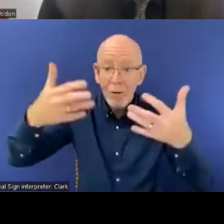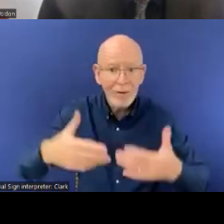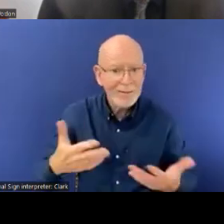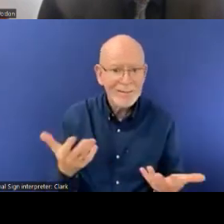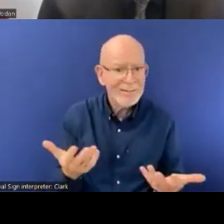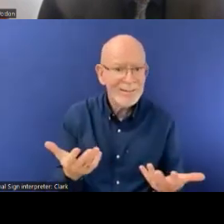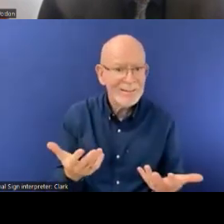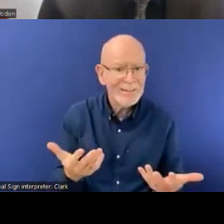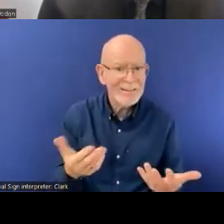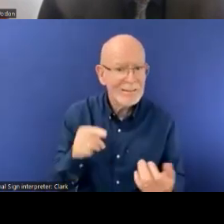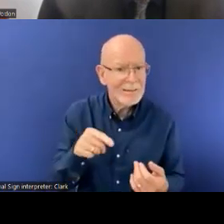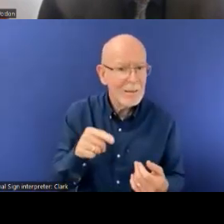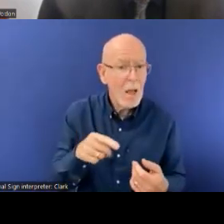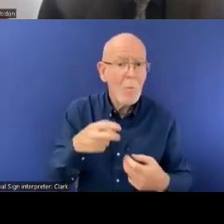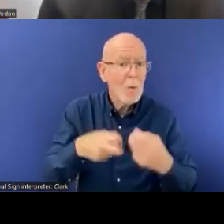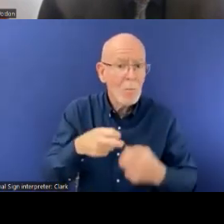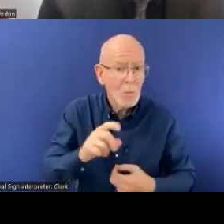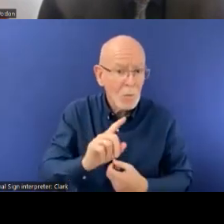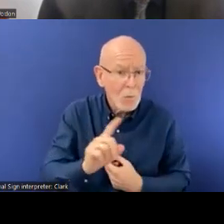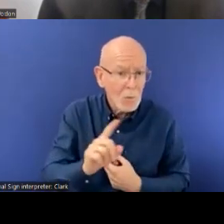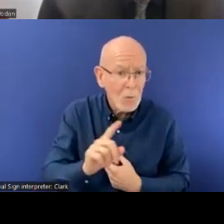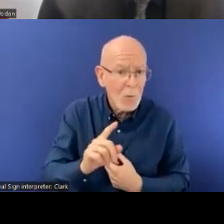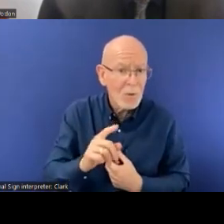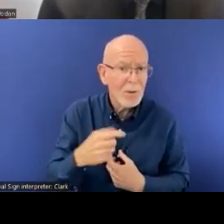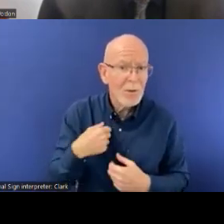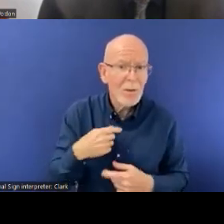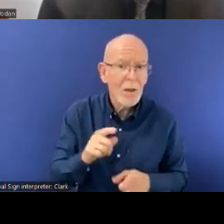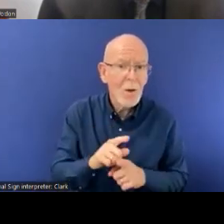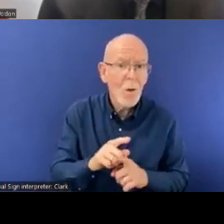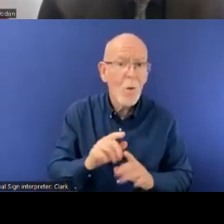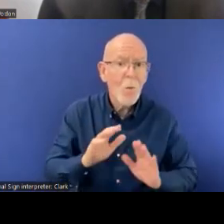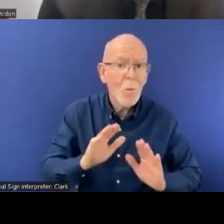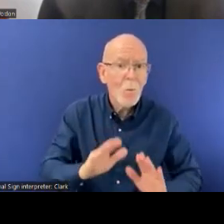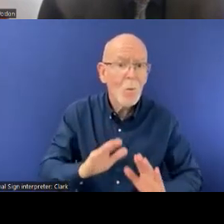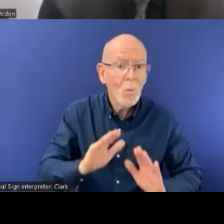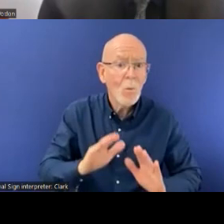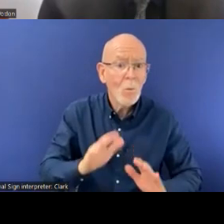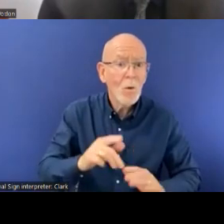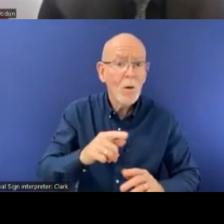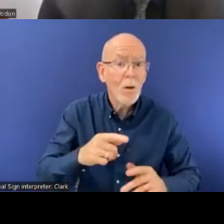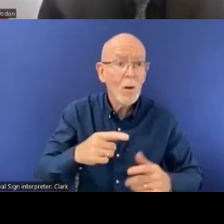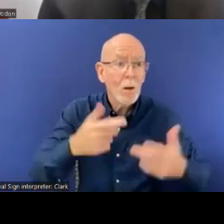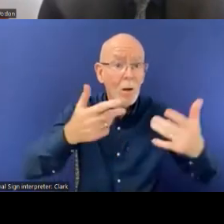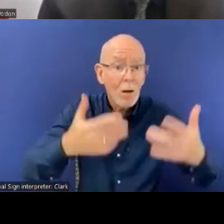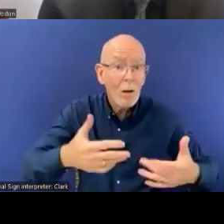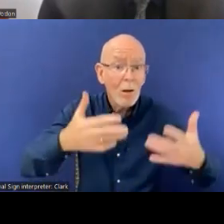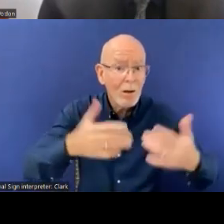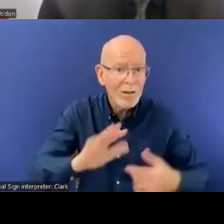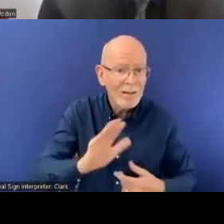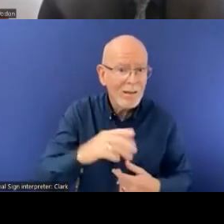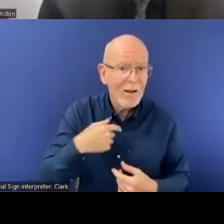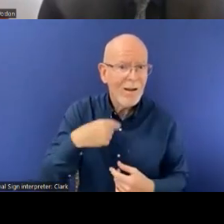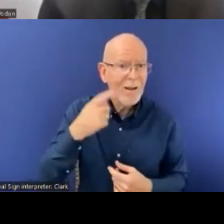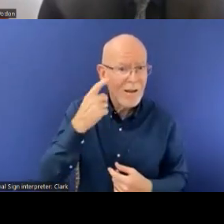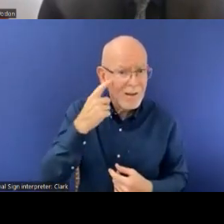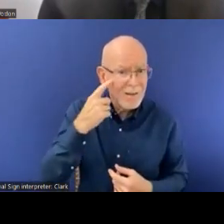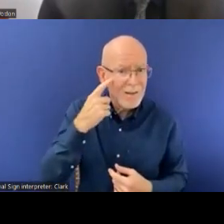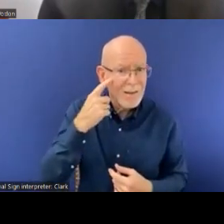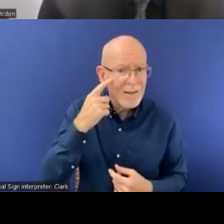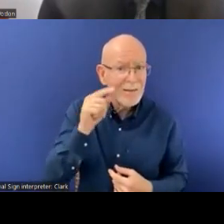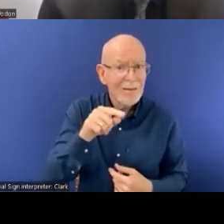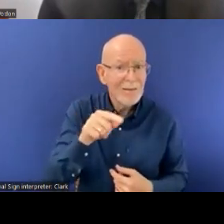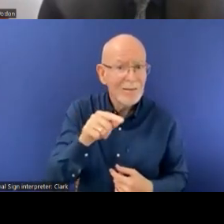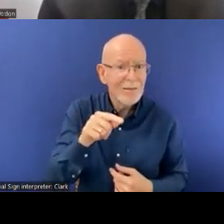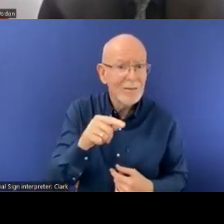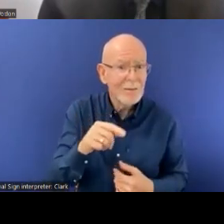like to see young people come and speak at the education summit. I would like to see people come and say, learn from what we have